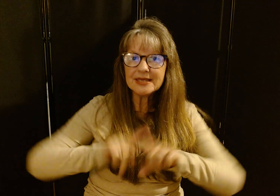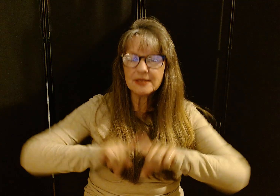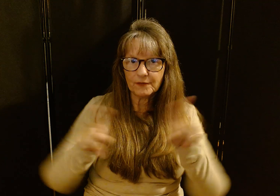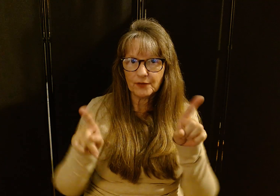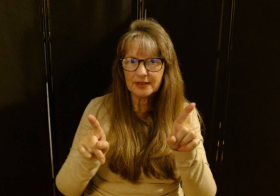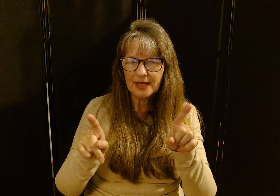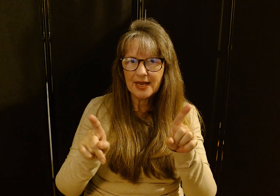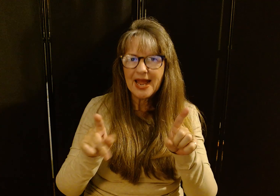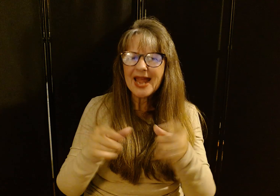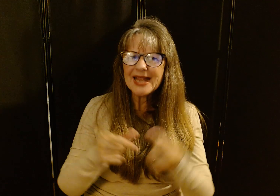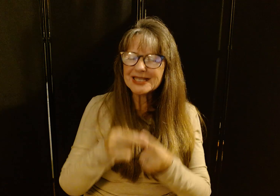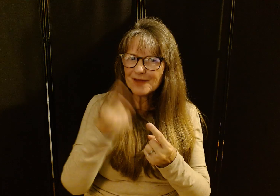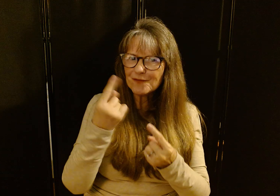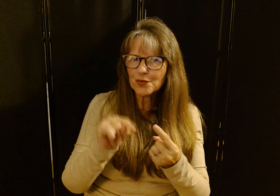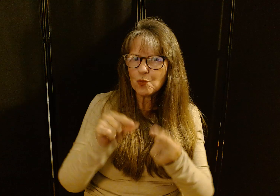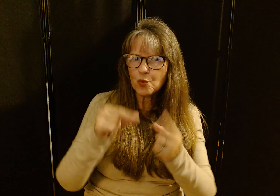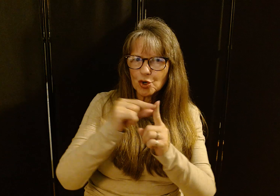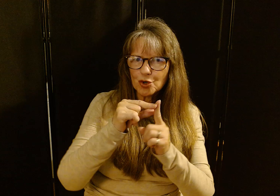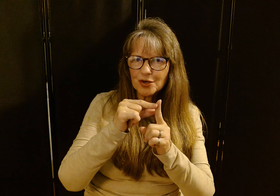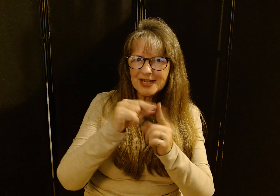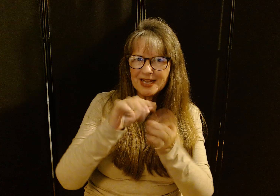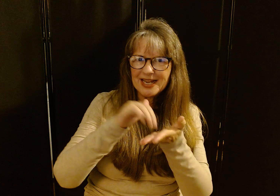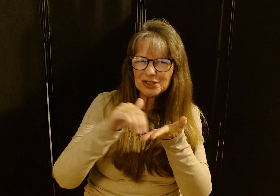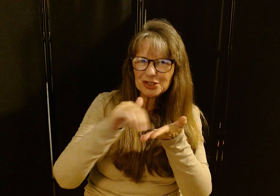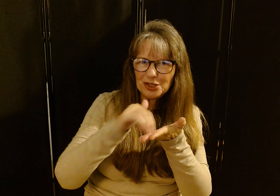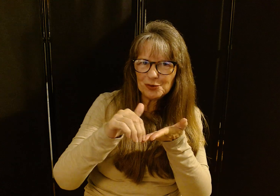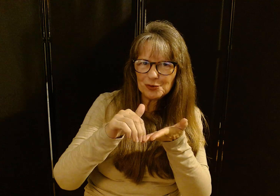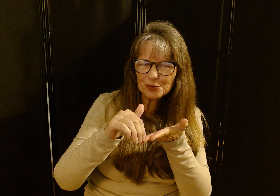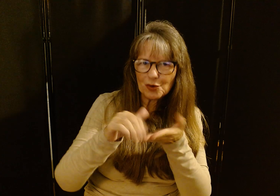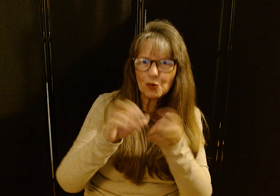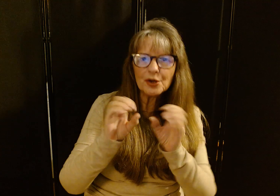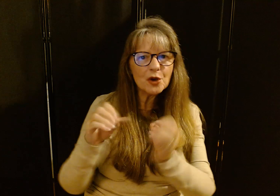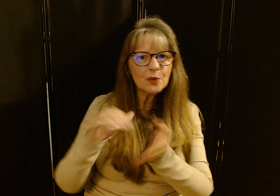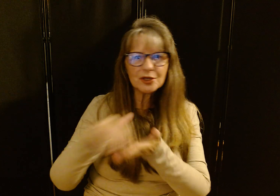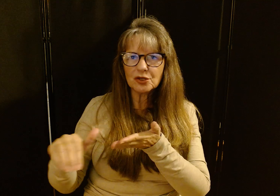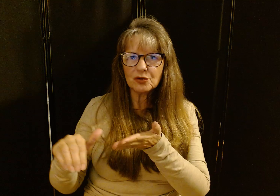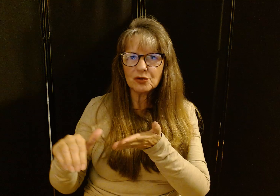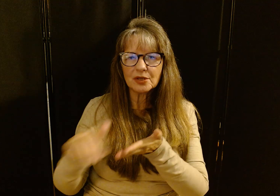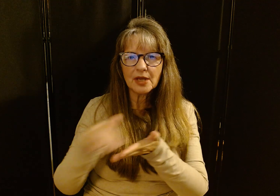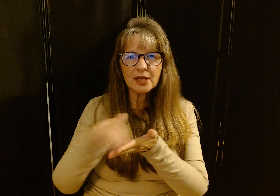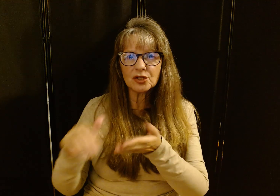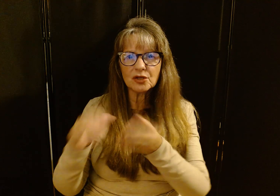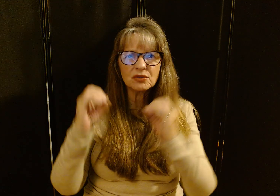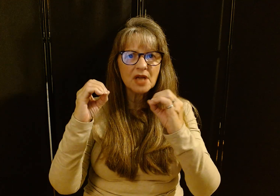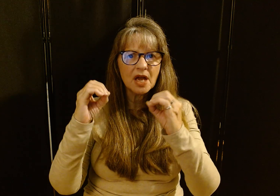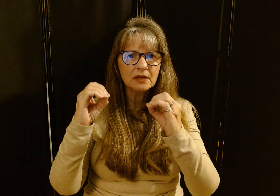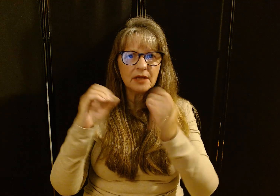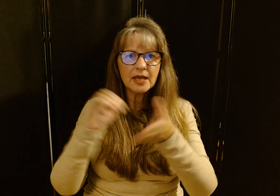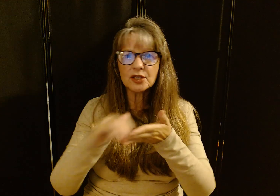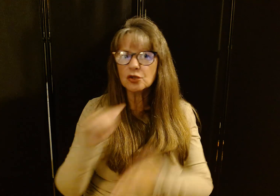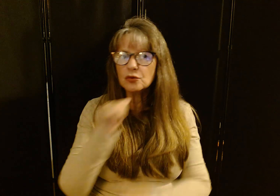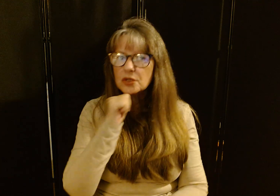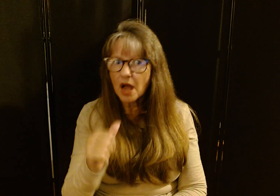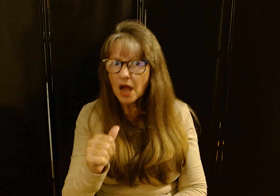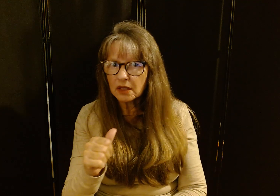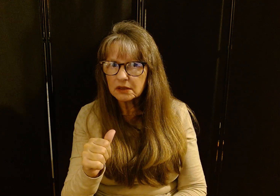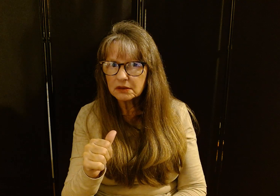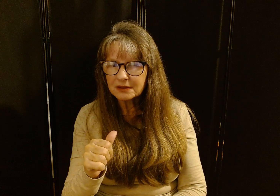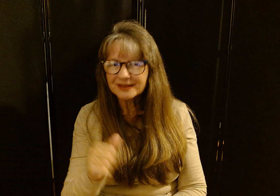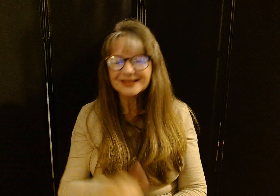different, except for the word excuse or no excuse, excuse none, excuse not,